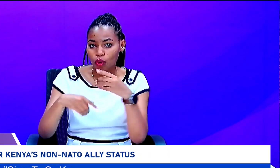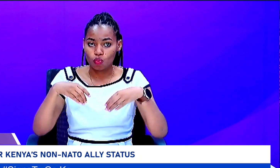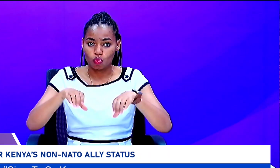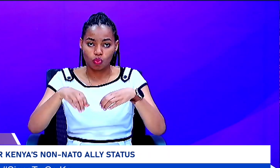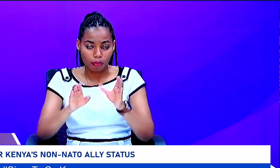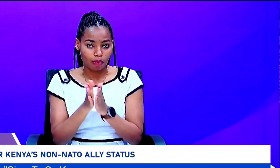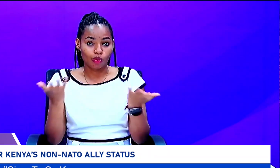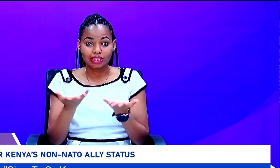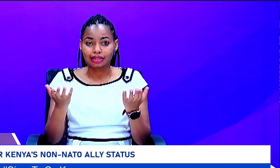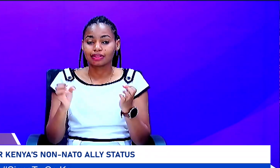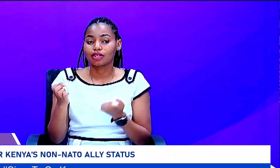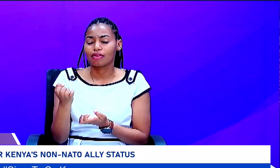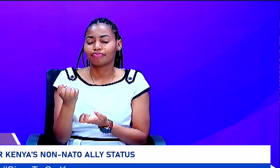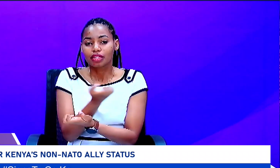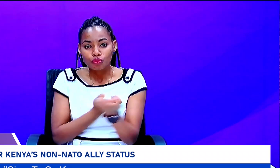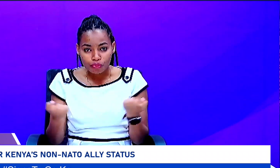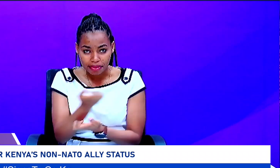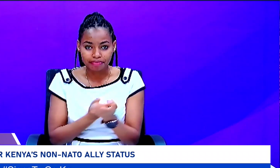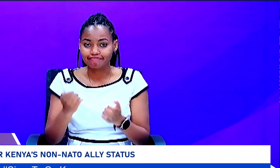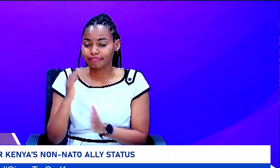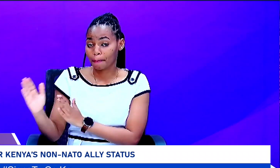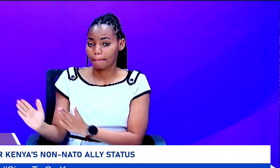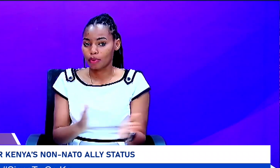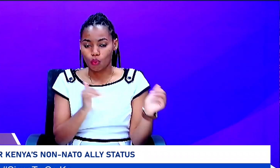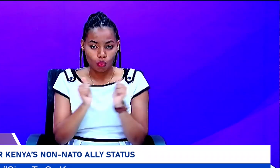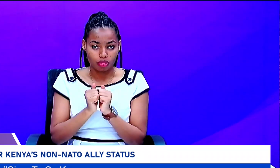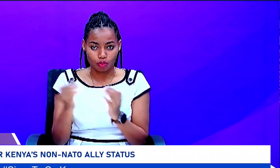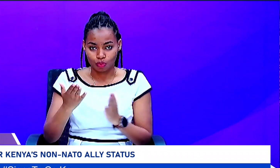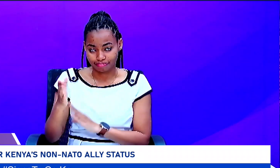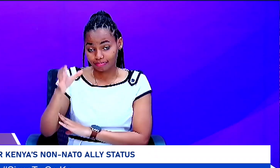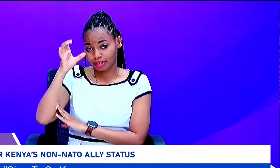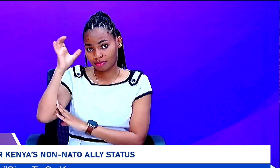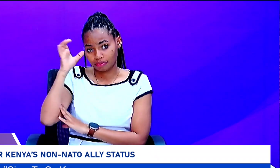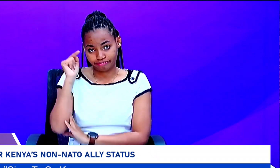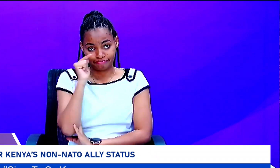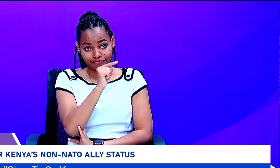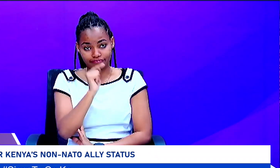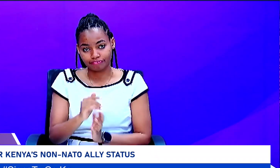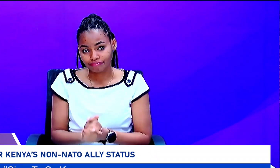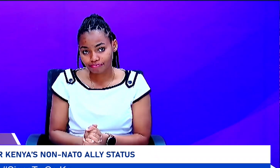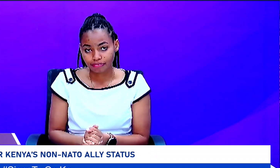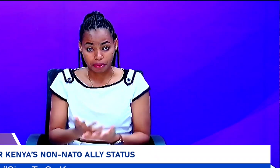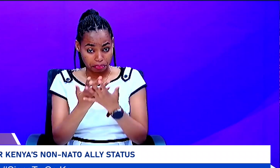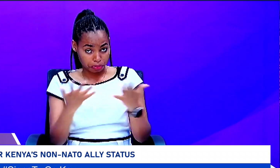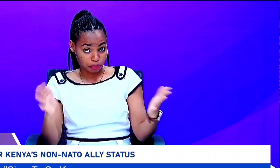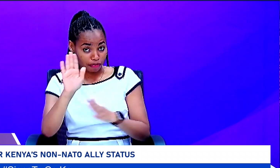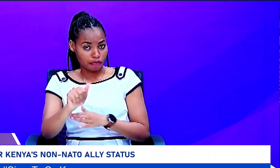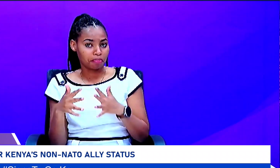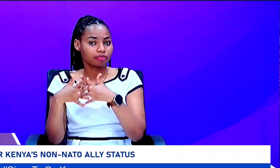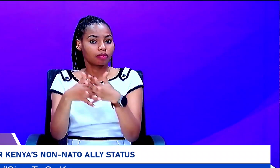move prompted by Kenya's ongoing diplomatic and economic engagements